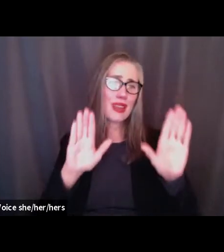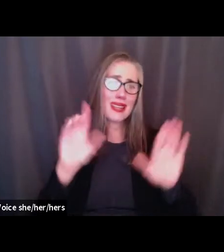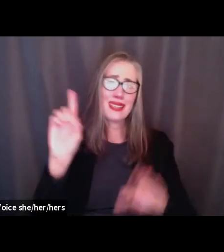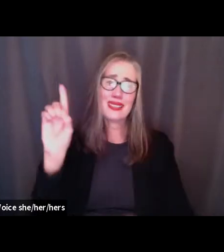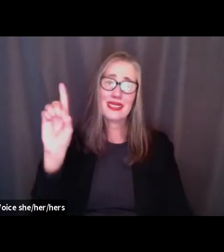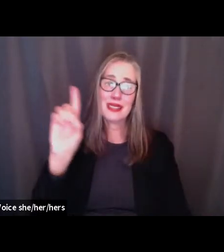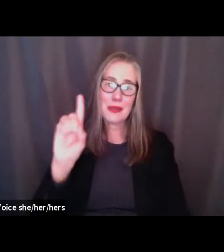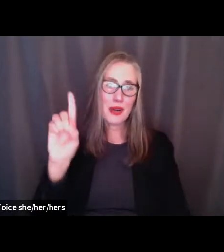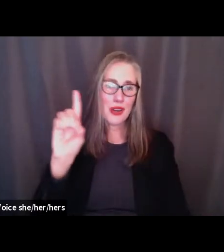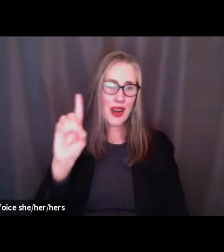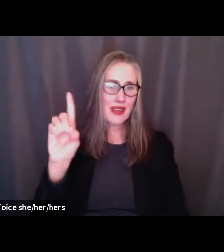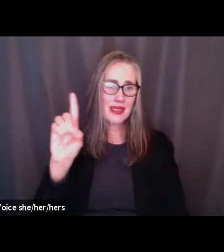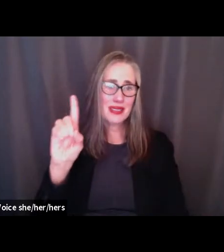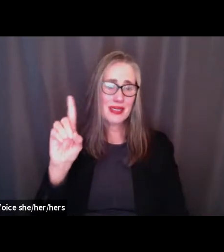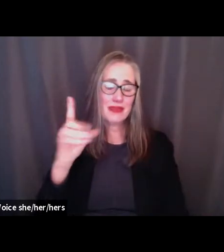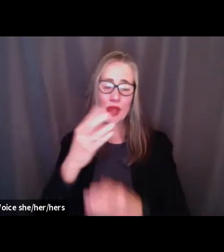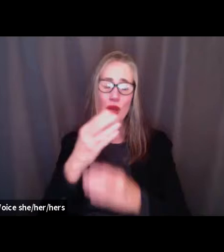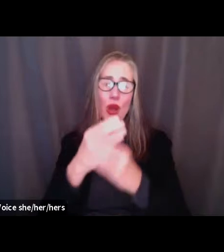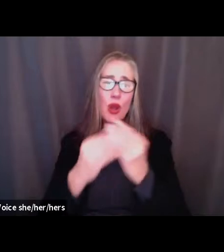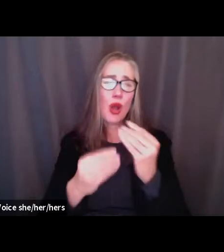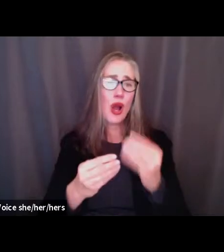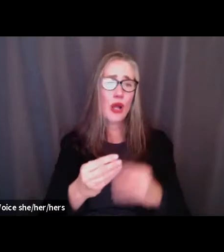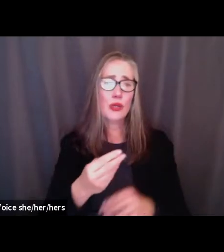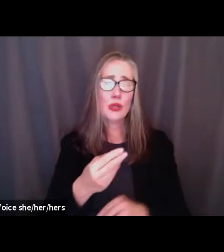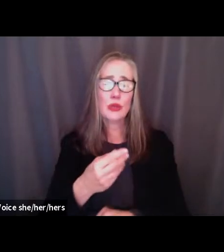ways, gone too soon. We'll keep